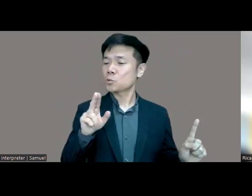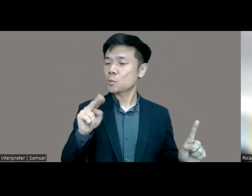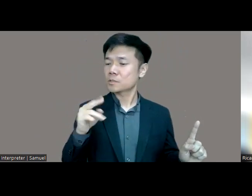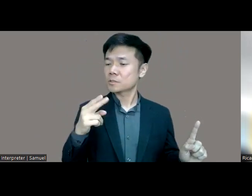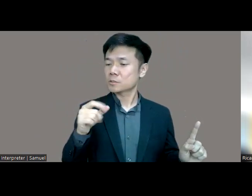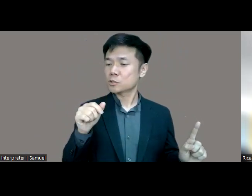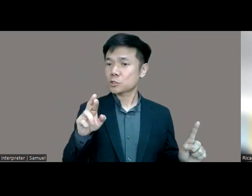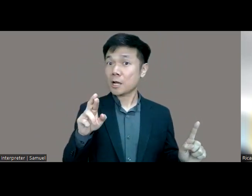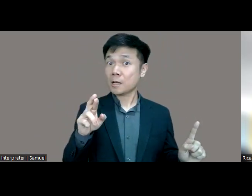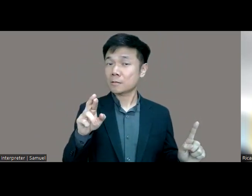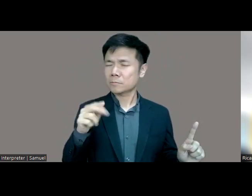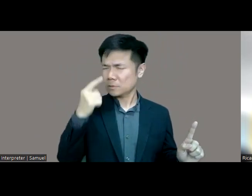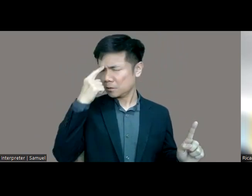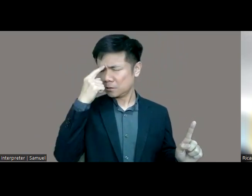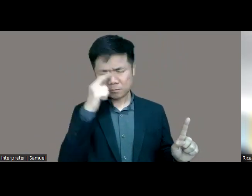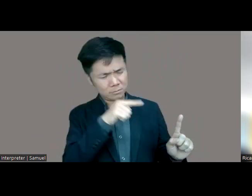surprising for